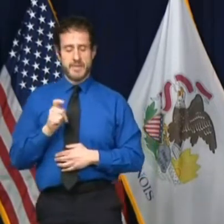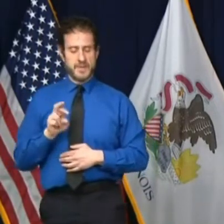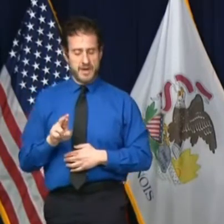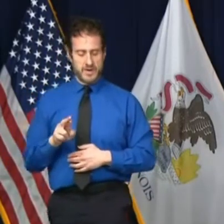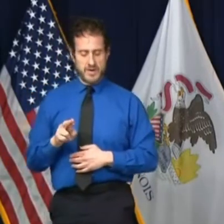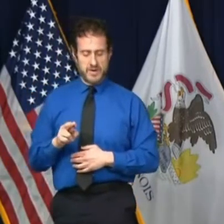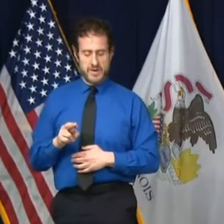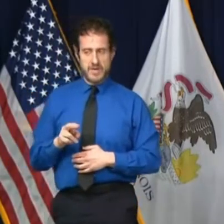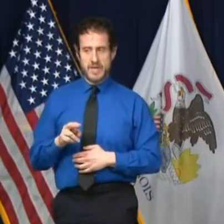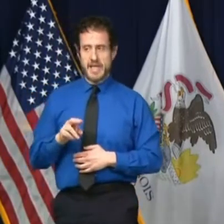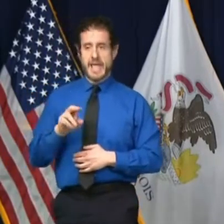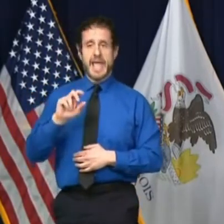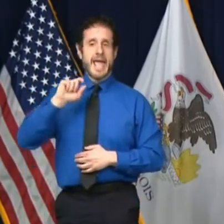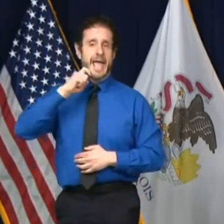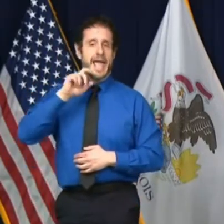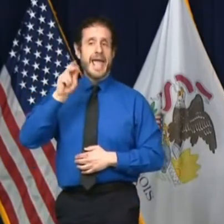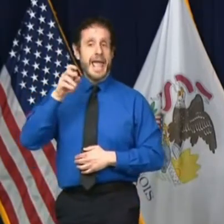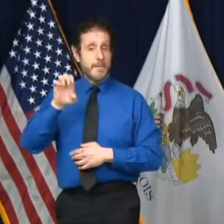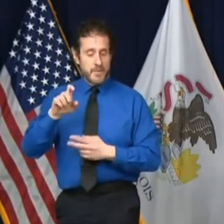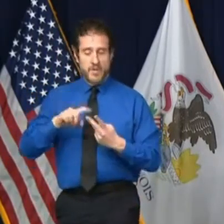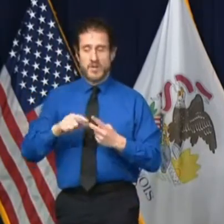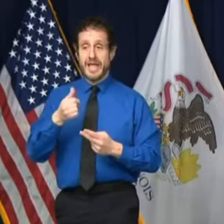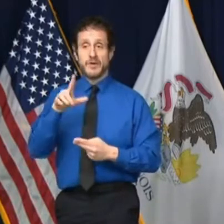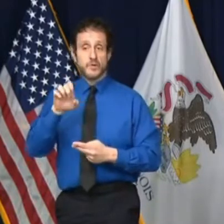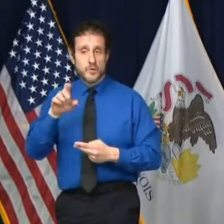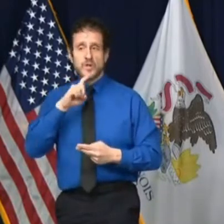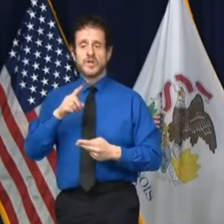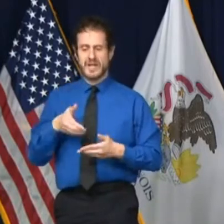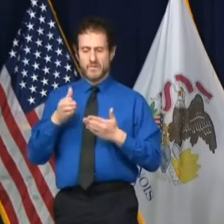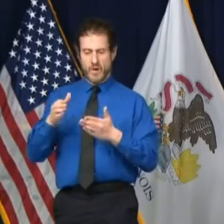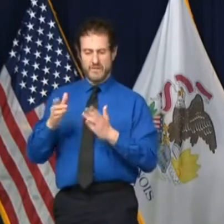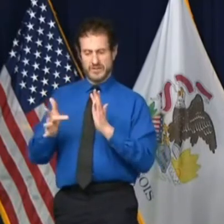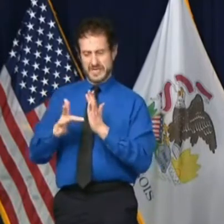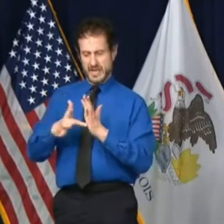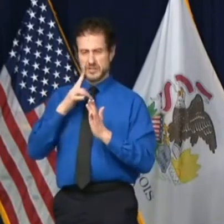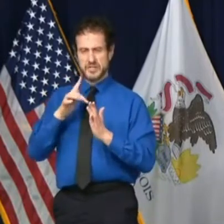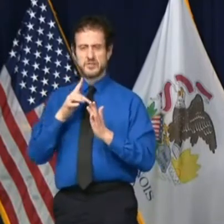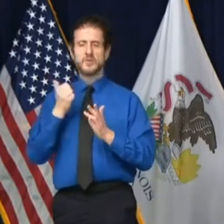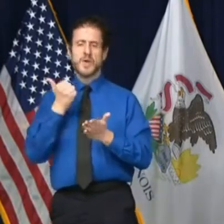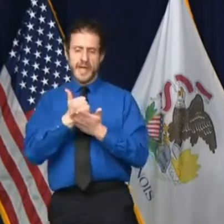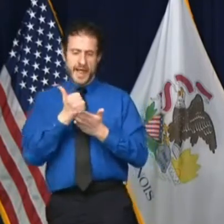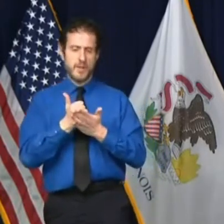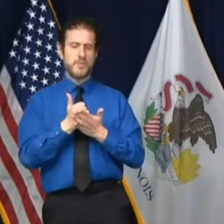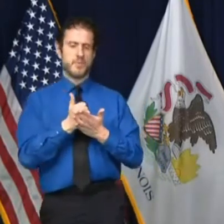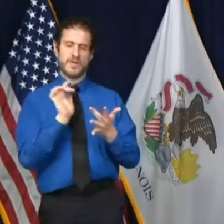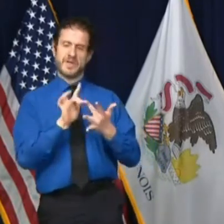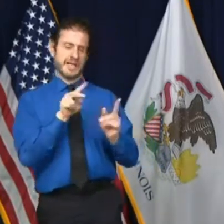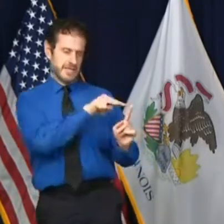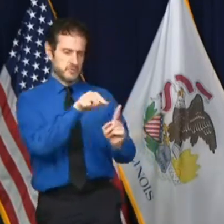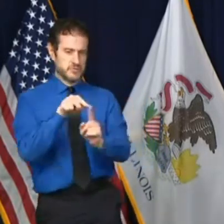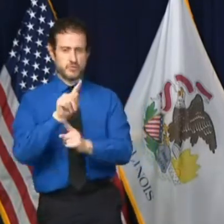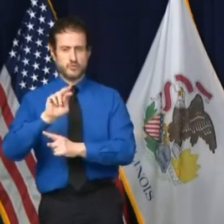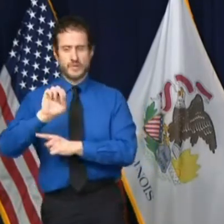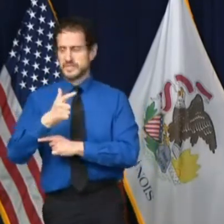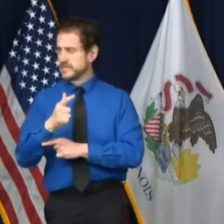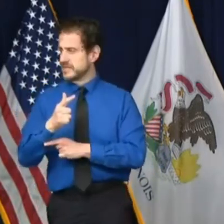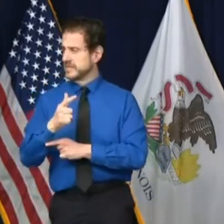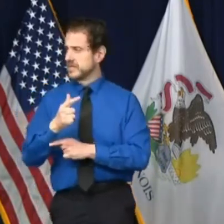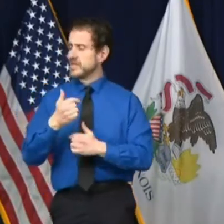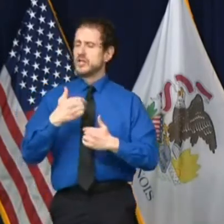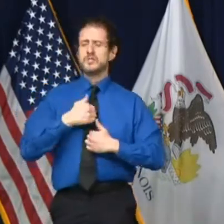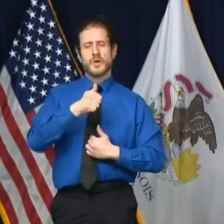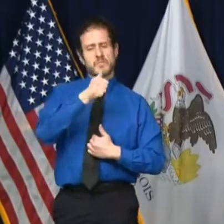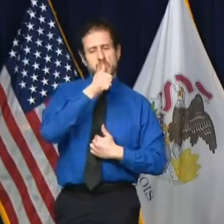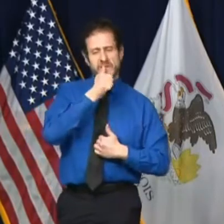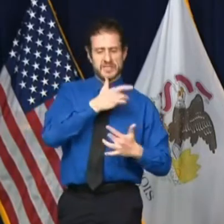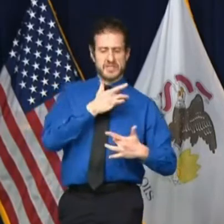and Google have volunteered their tech to help with contact tracing. Has your office been in contact with any reps, and do you have any privacy concerns in